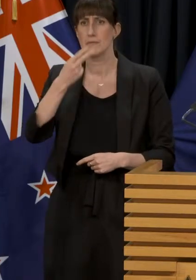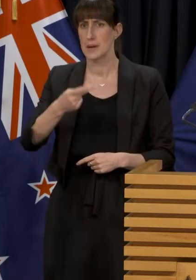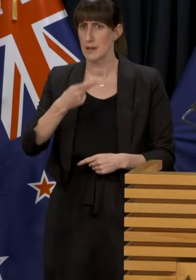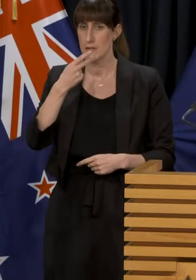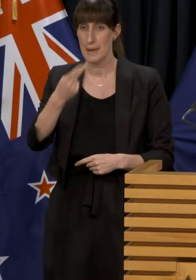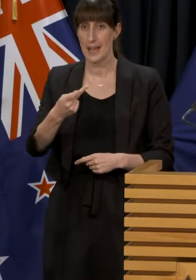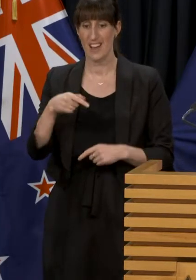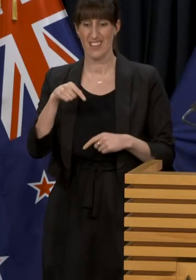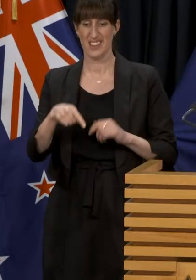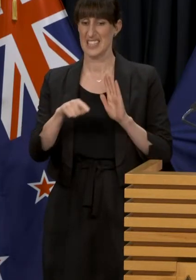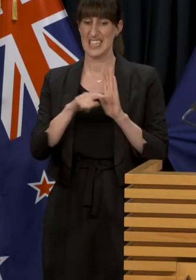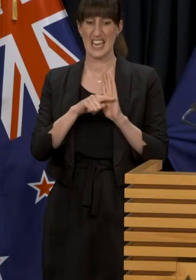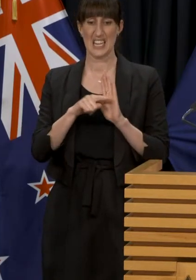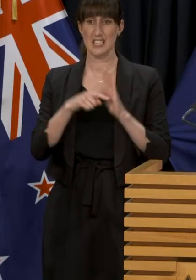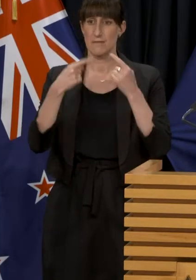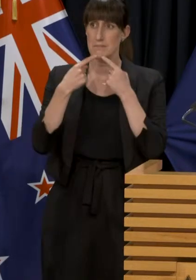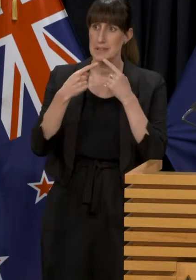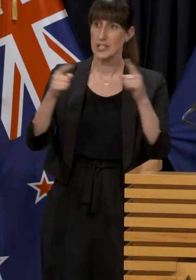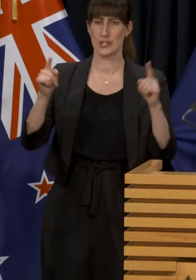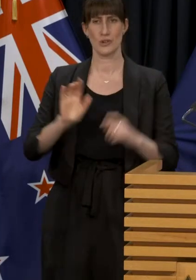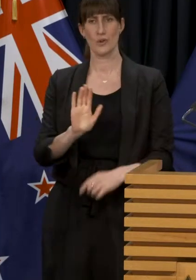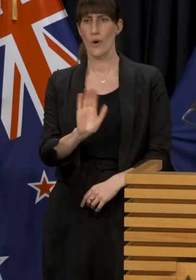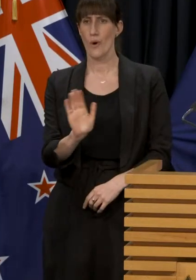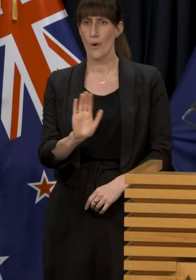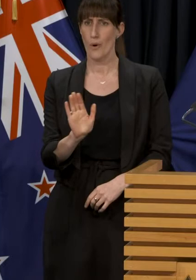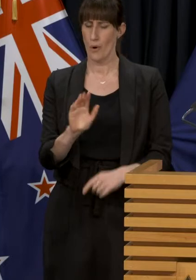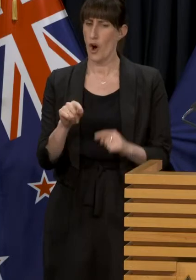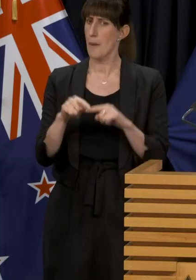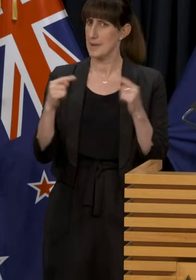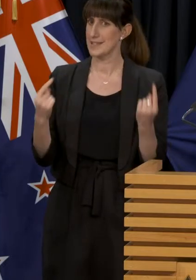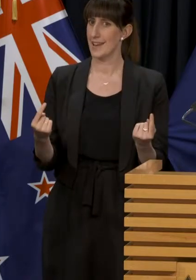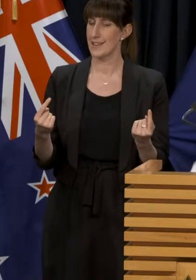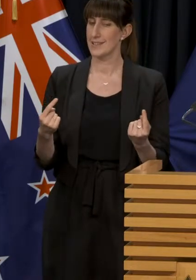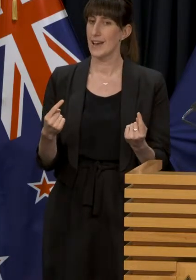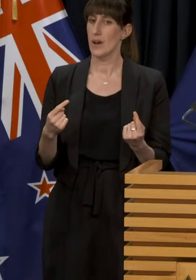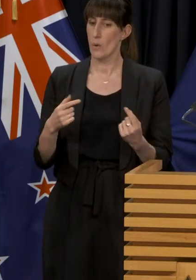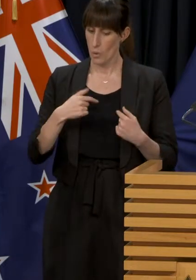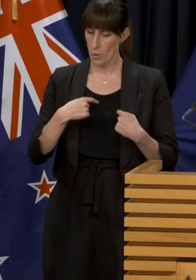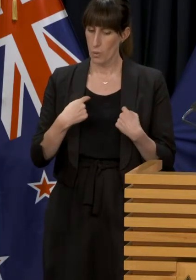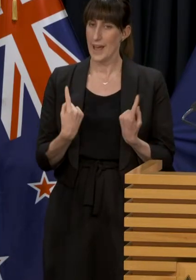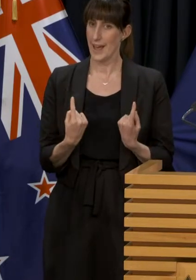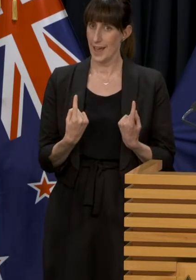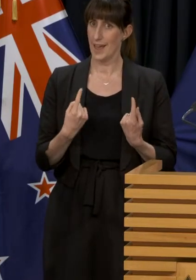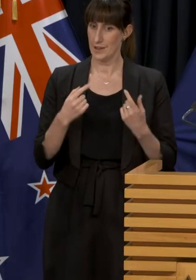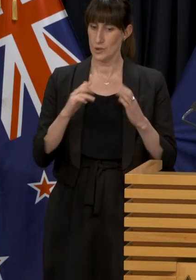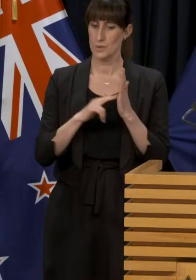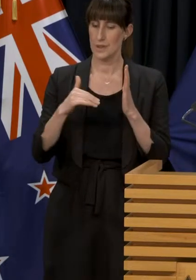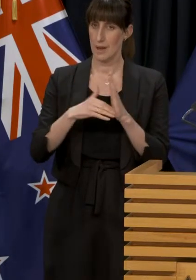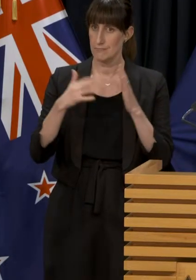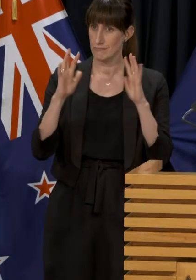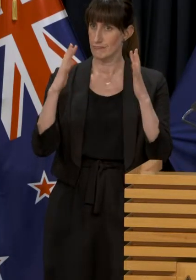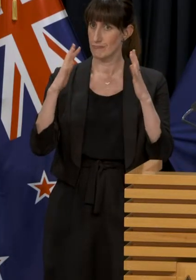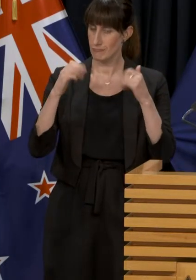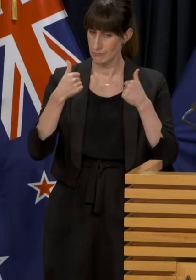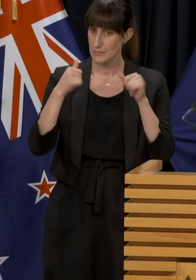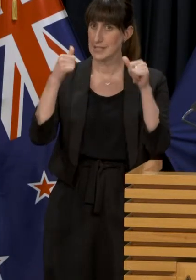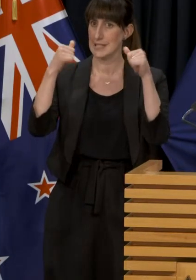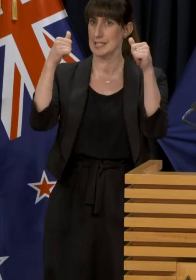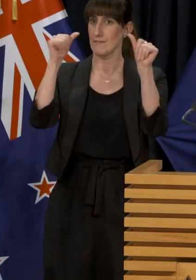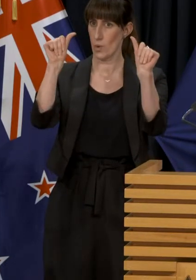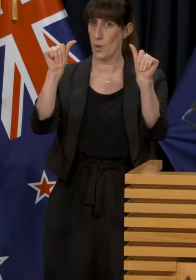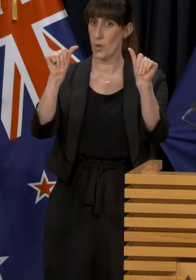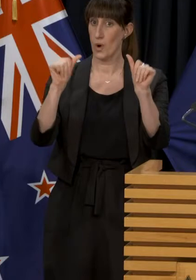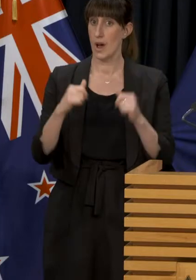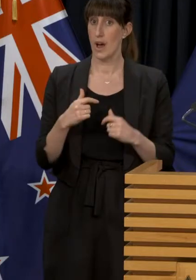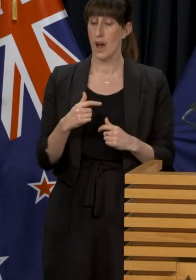a negative campaign, in fact, quite the opposite. It's to serve as a reminder that we have done exceptionally well as a country. We're now